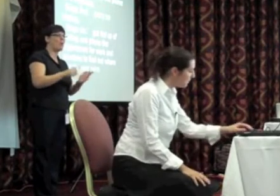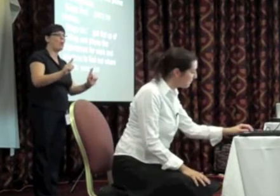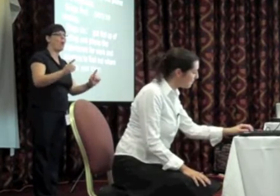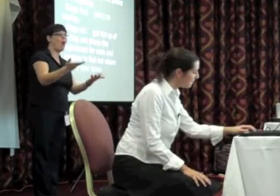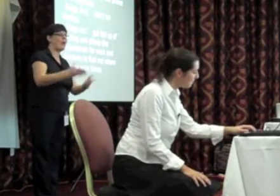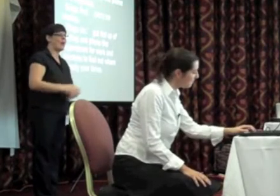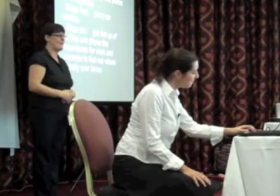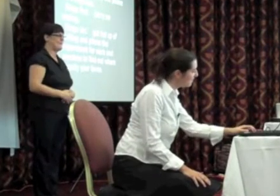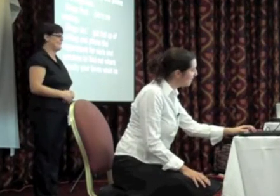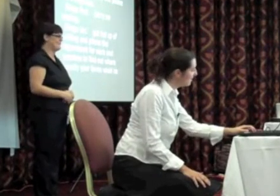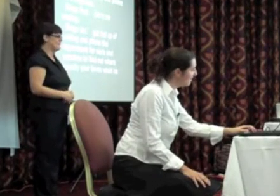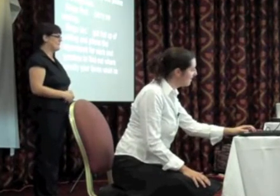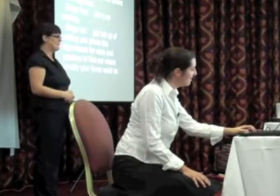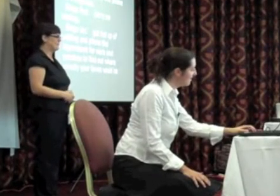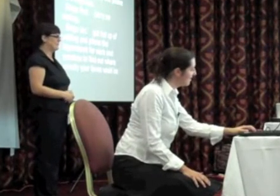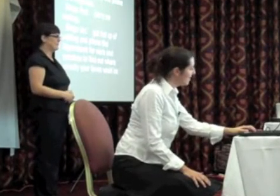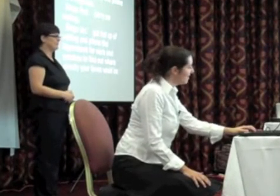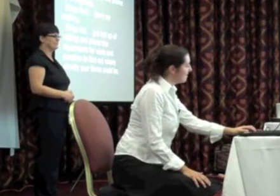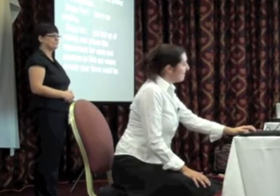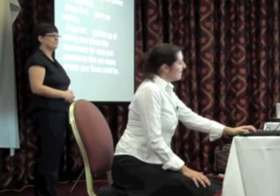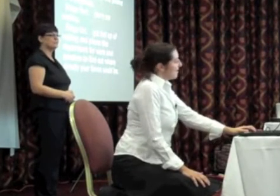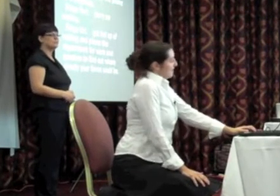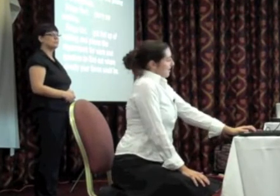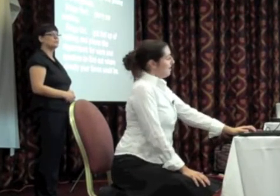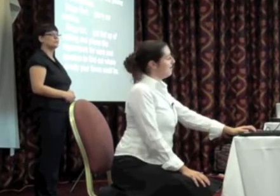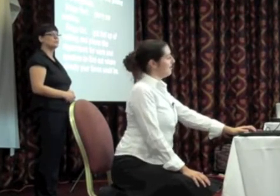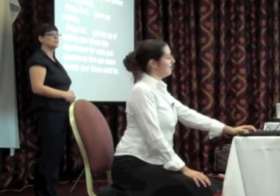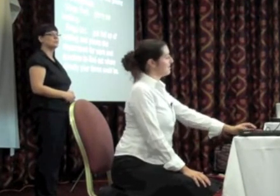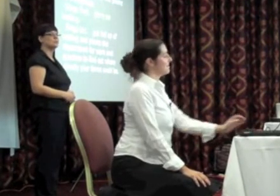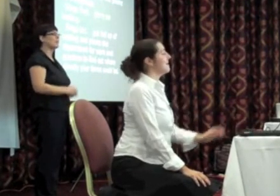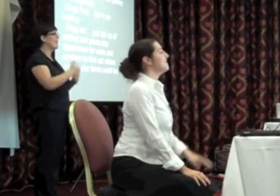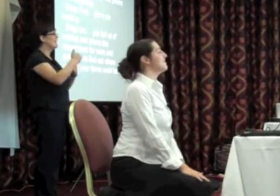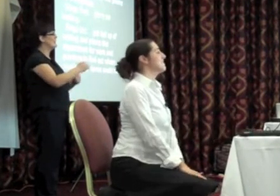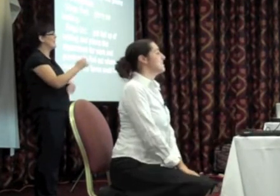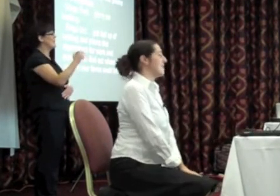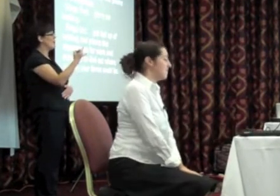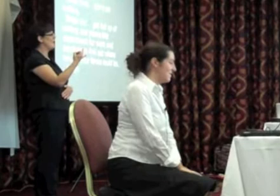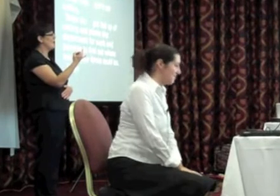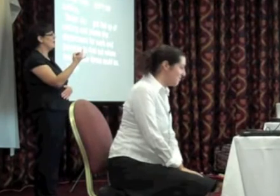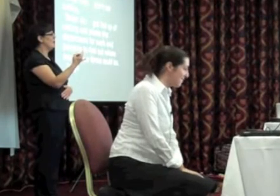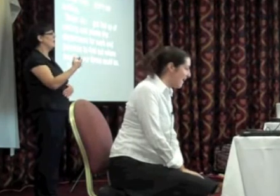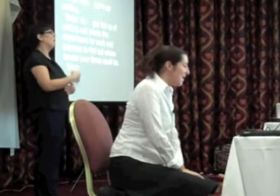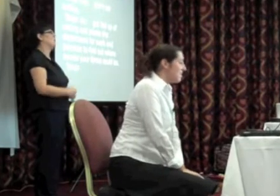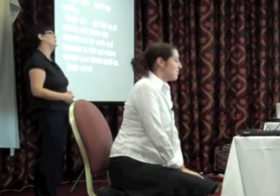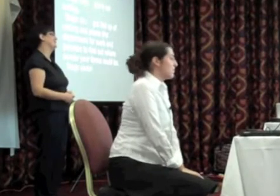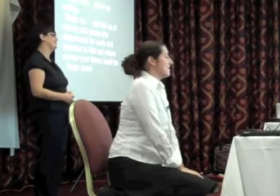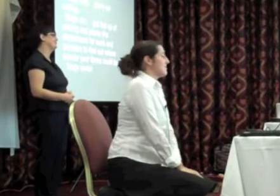Stage seven.